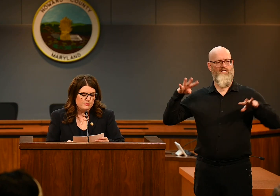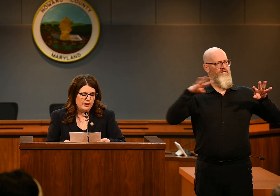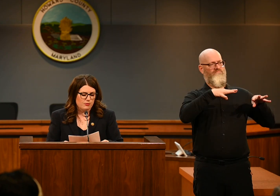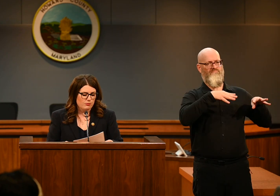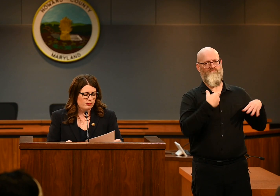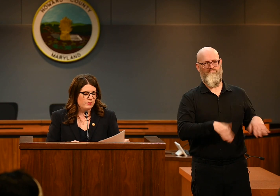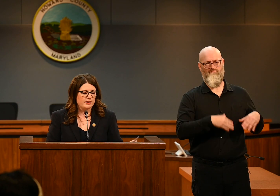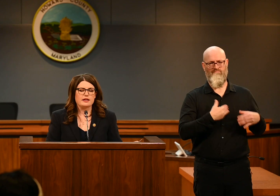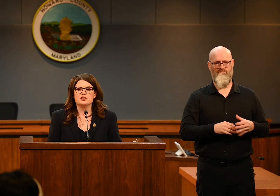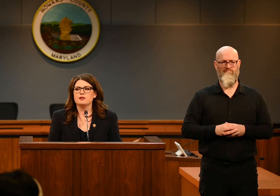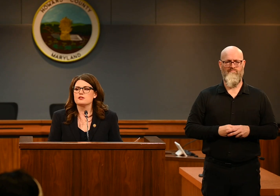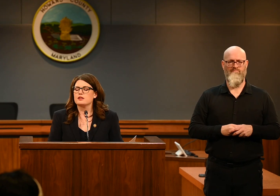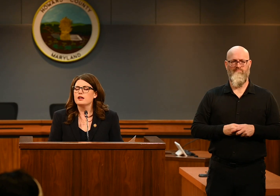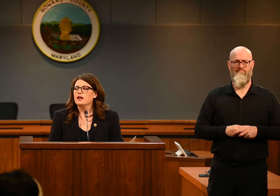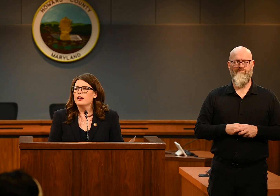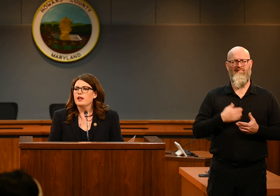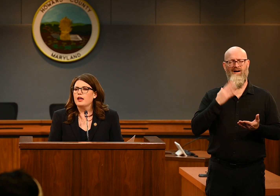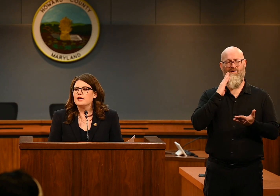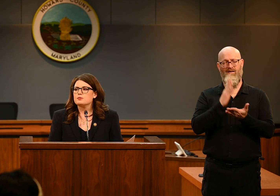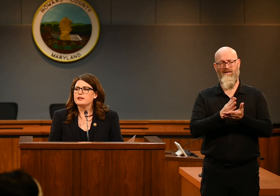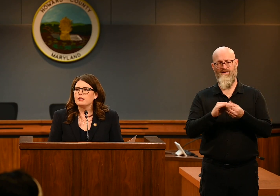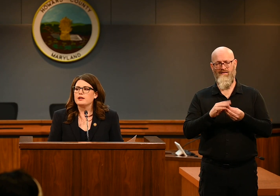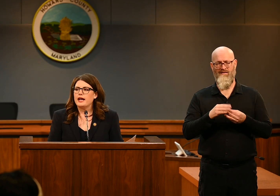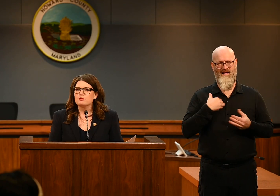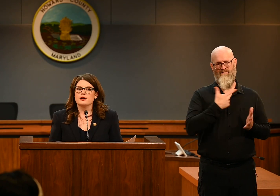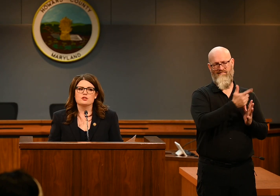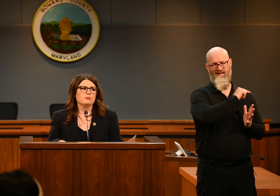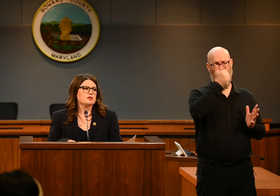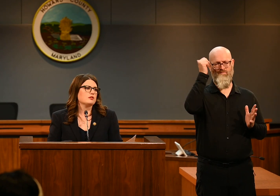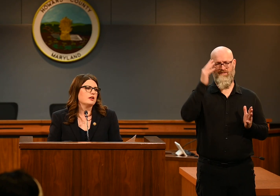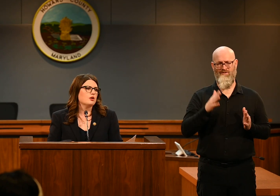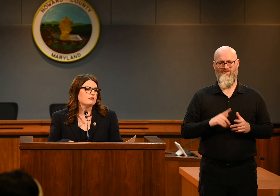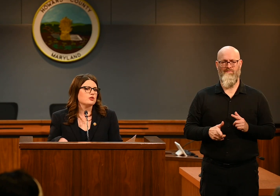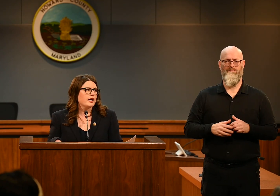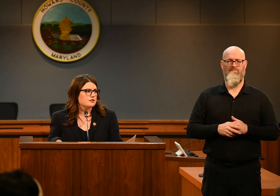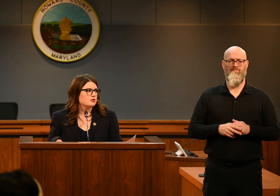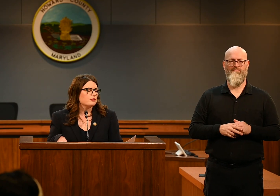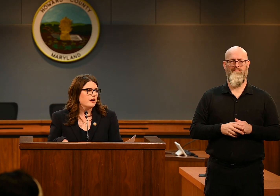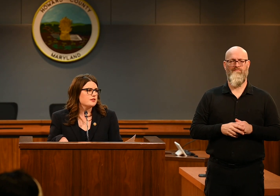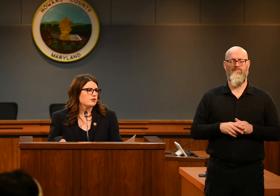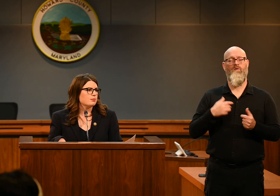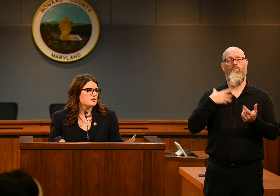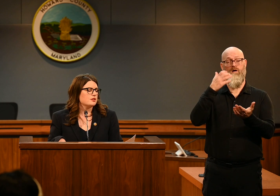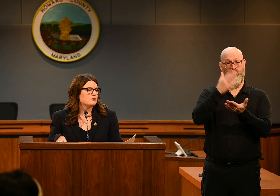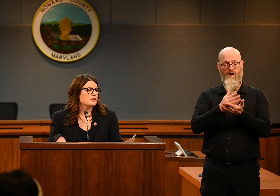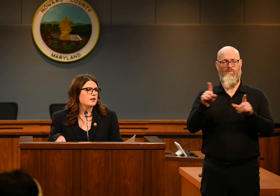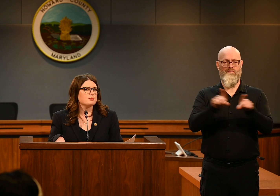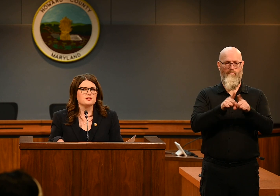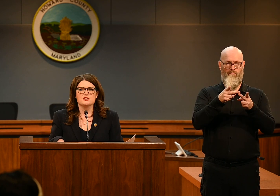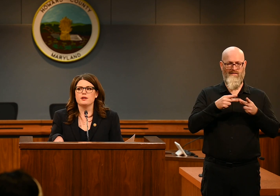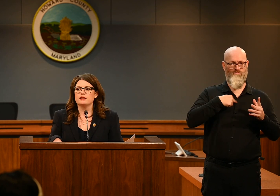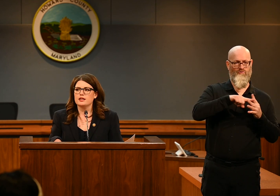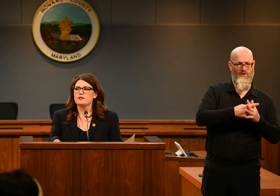end it, we've had a lot of speakers, and I just, again, want to end where I started, which is a note of gratitude for every single person who